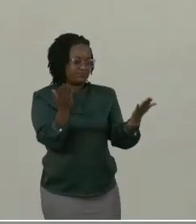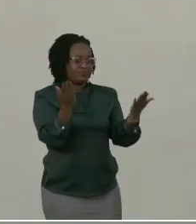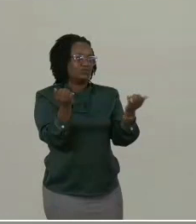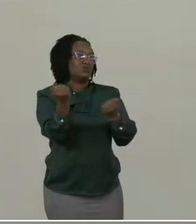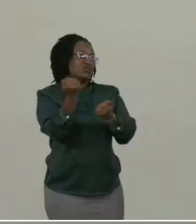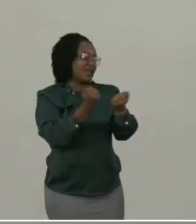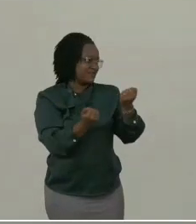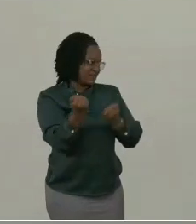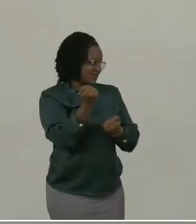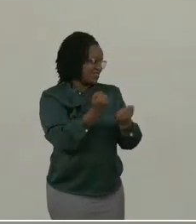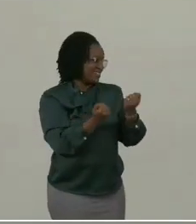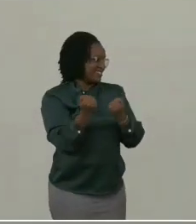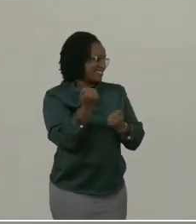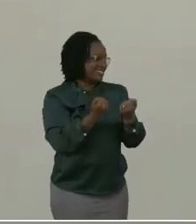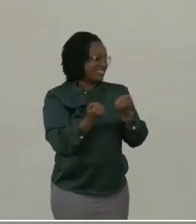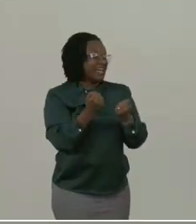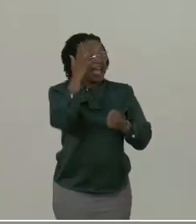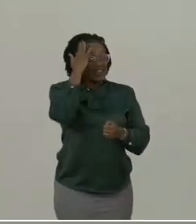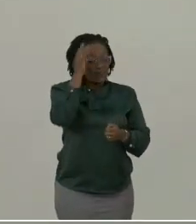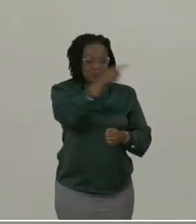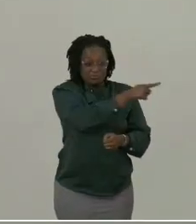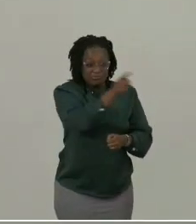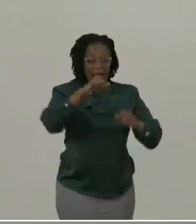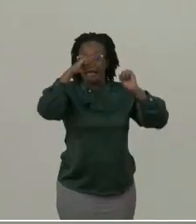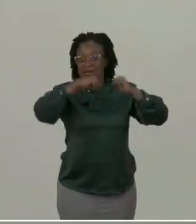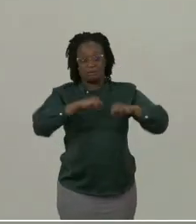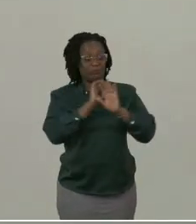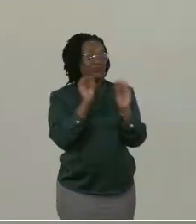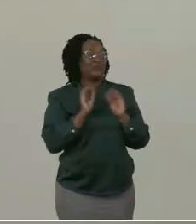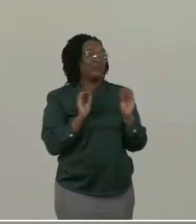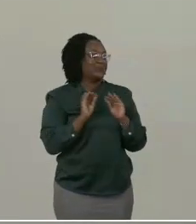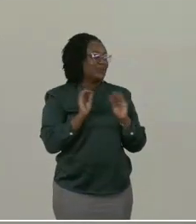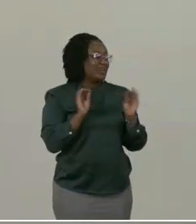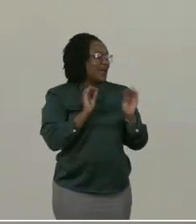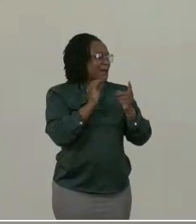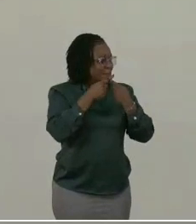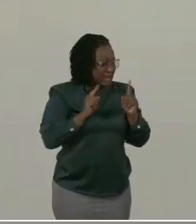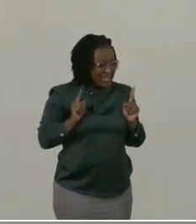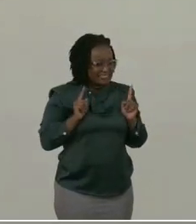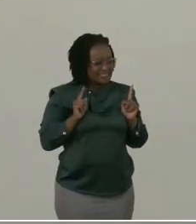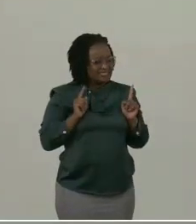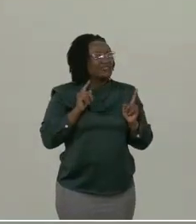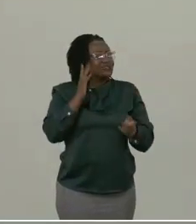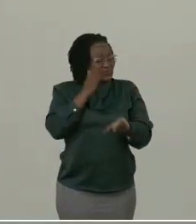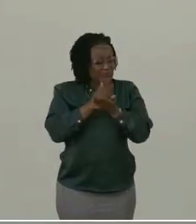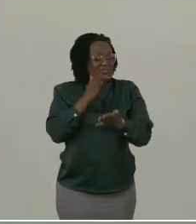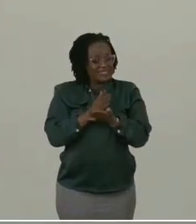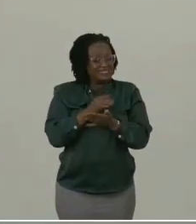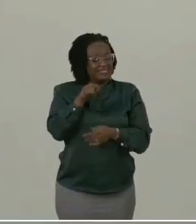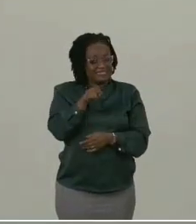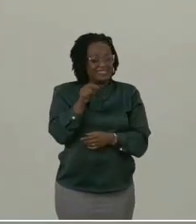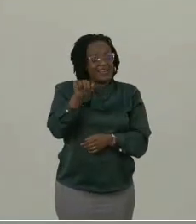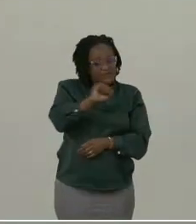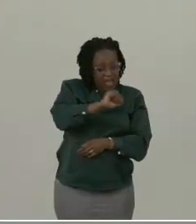Yes? I know we may disagree with that, but as we think, the sensitivity of a vehicle, and in case you have an